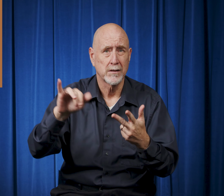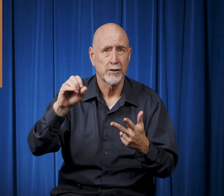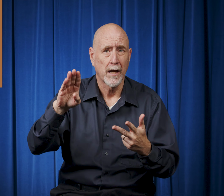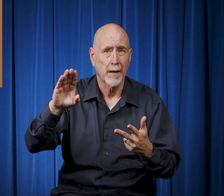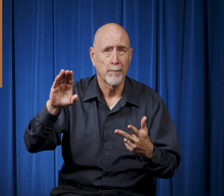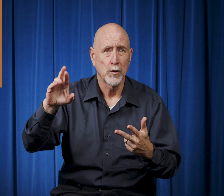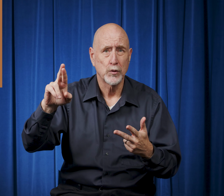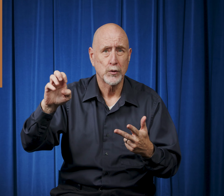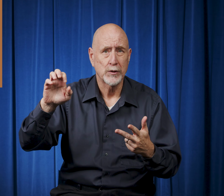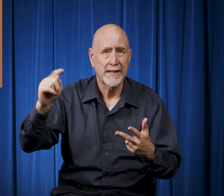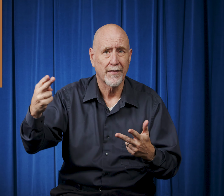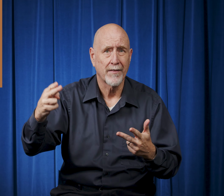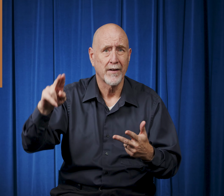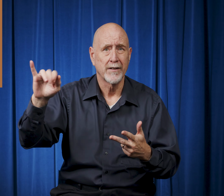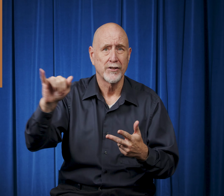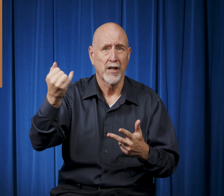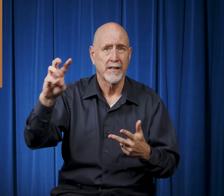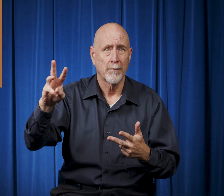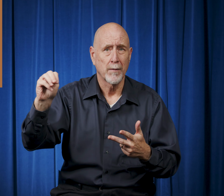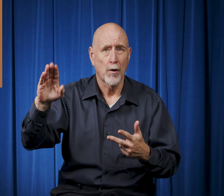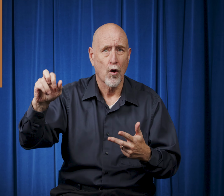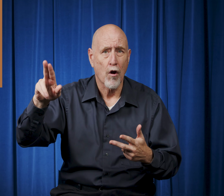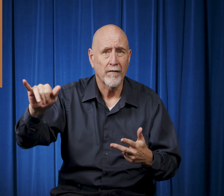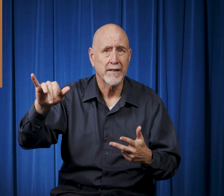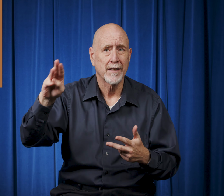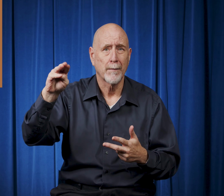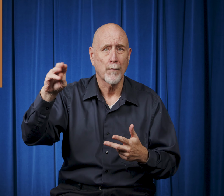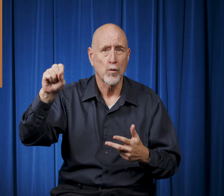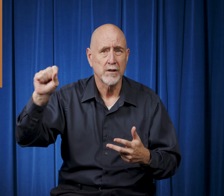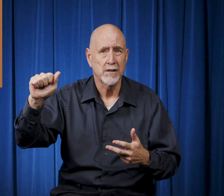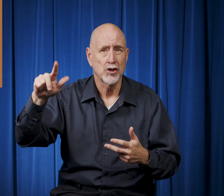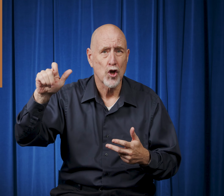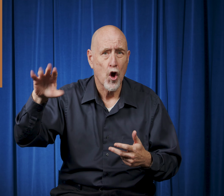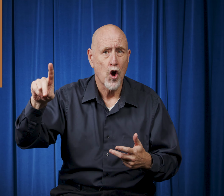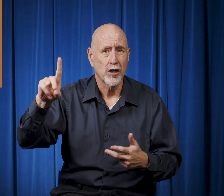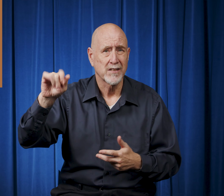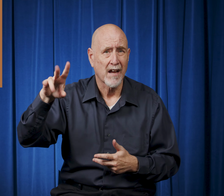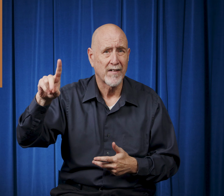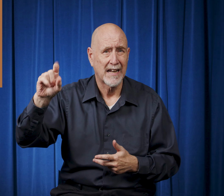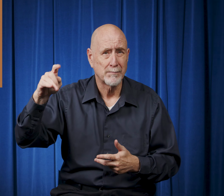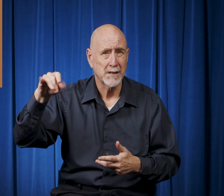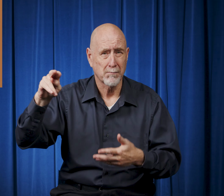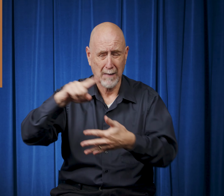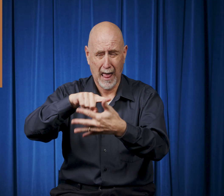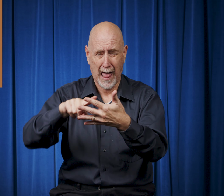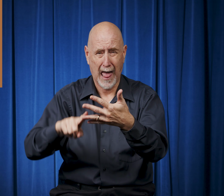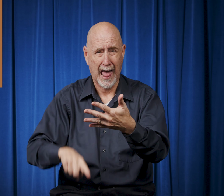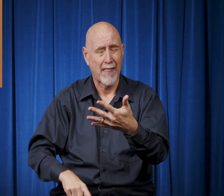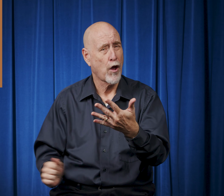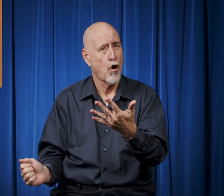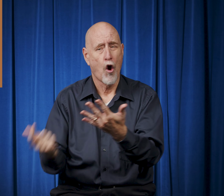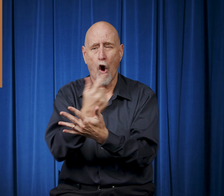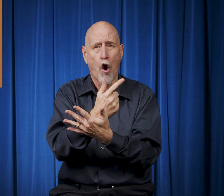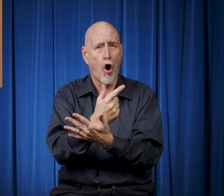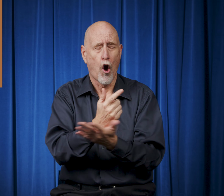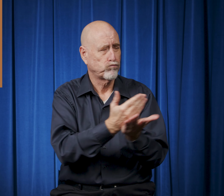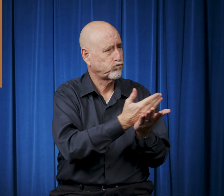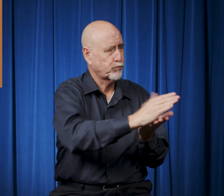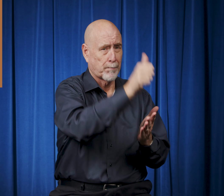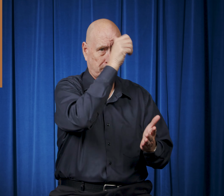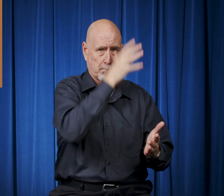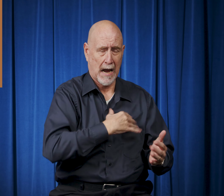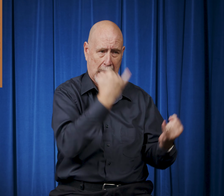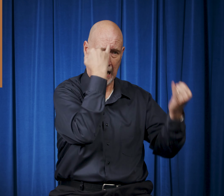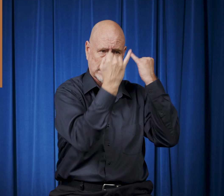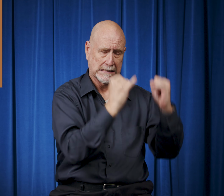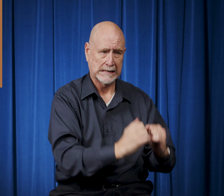J.W. McGarvey and Moses Lard and David Lipscomb all rejected any man-made denominational doctrine and simply